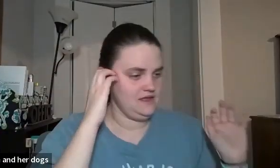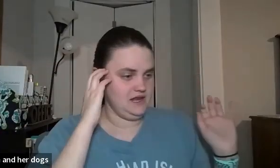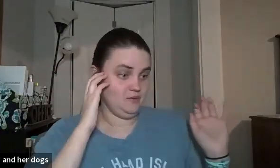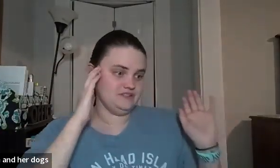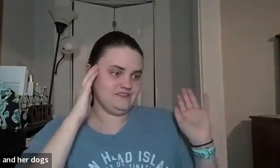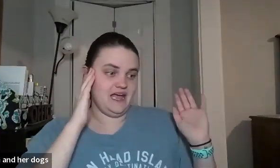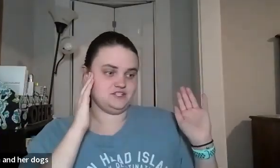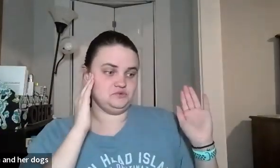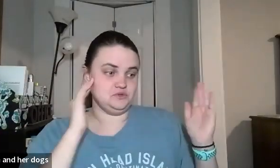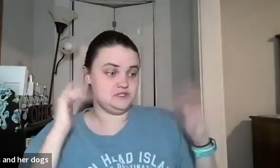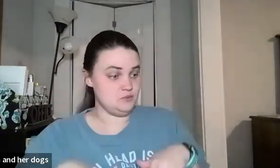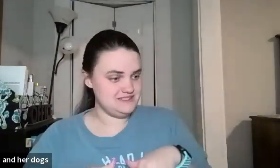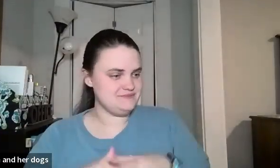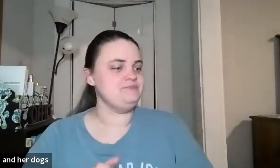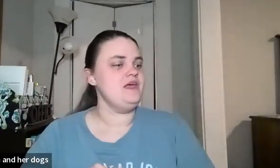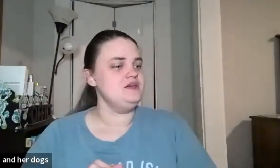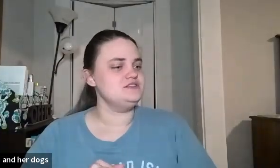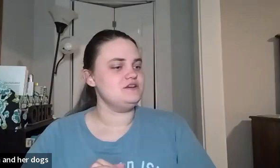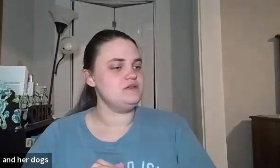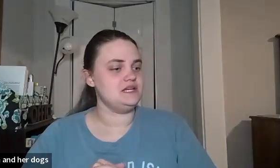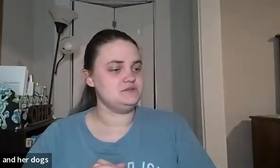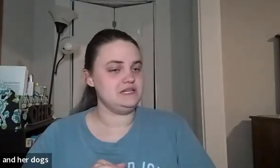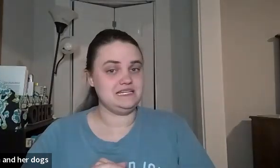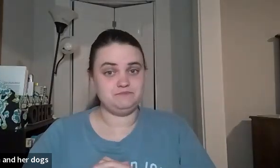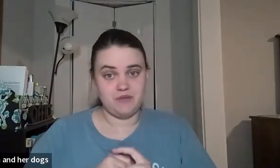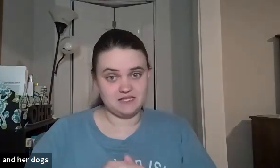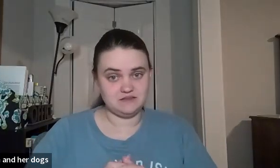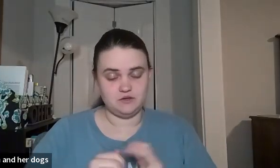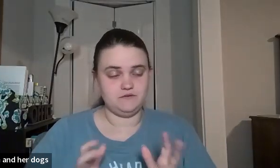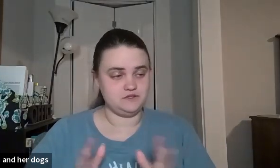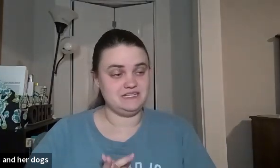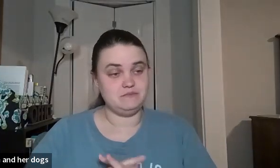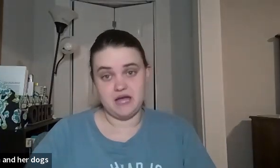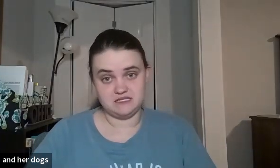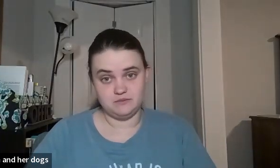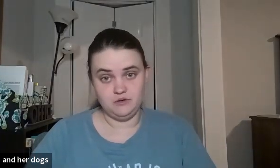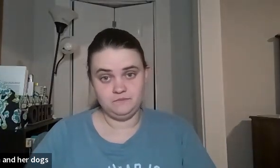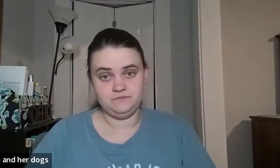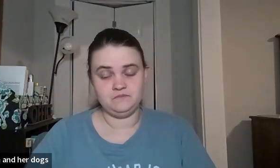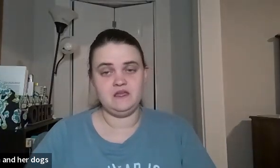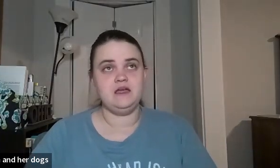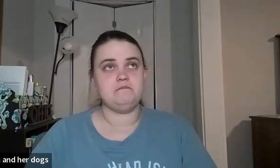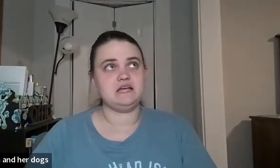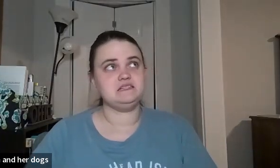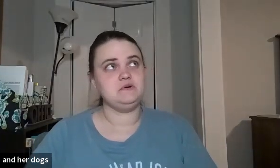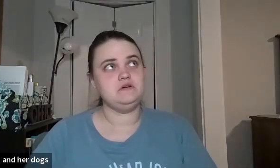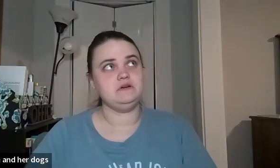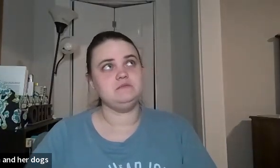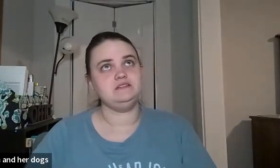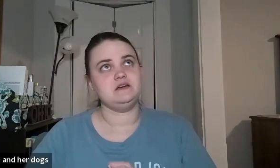Now we're on to the actual sports. So the next one is so the first one is basketball. Basketball can be